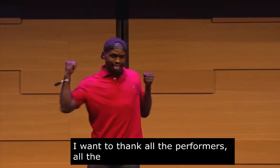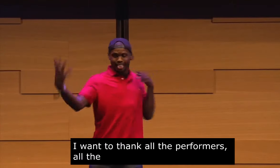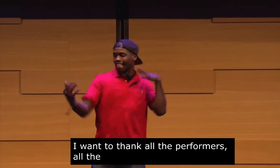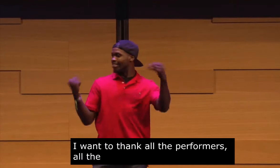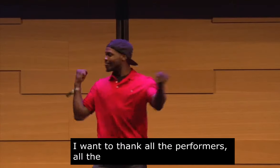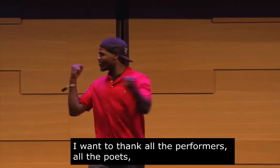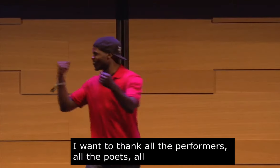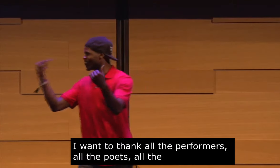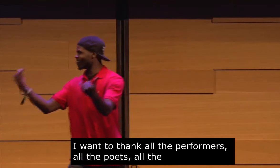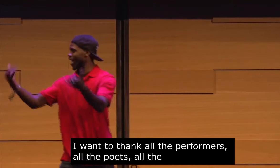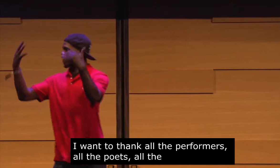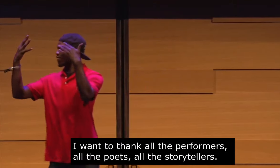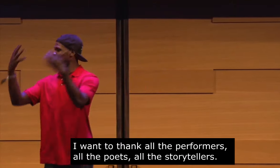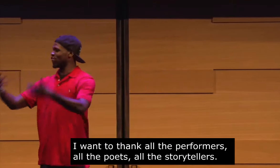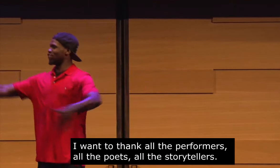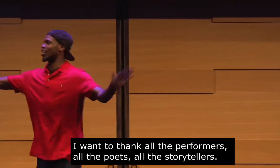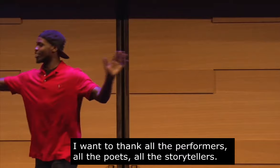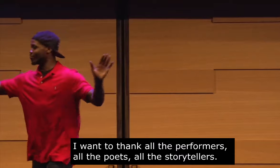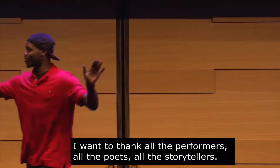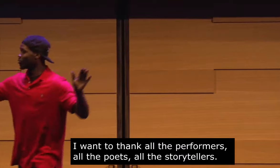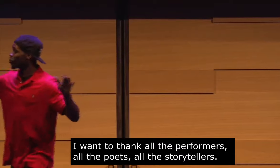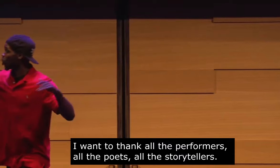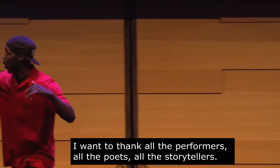the poets, all the storytellers.